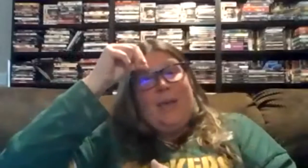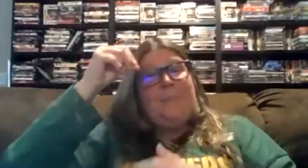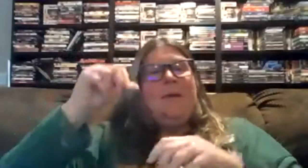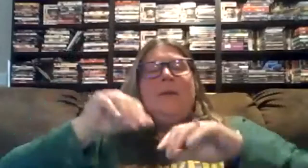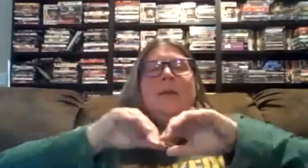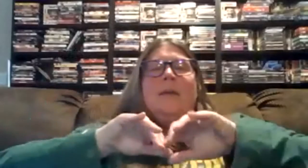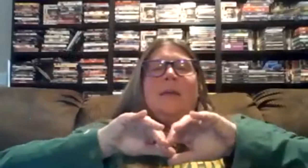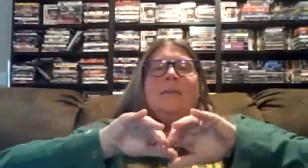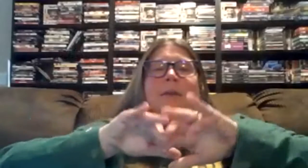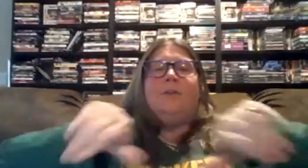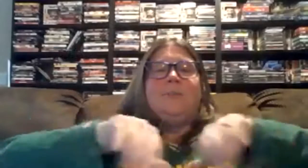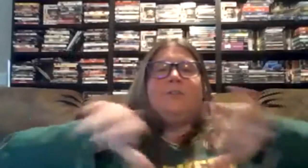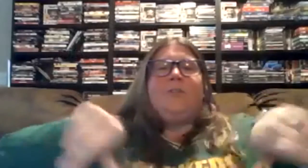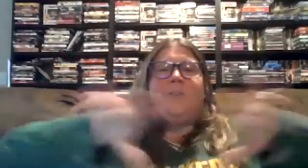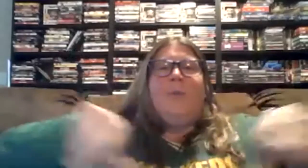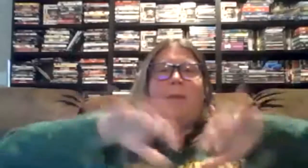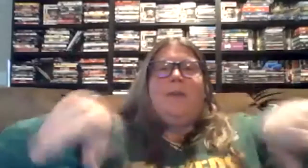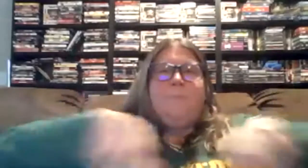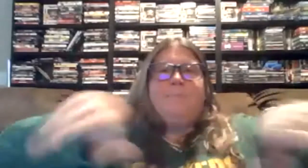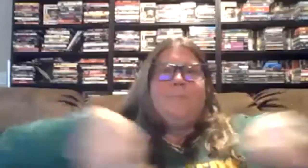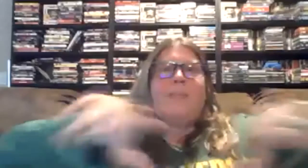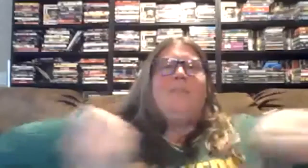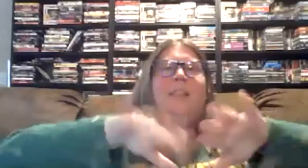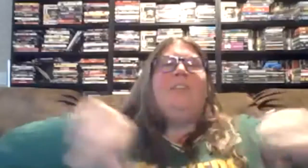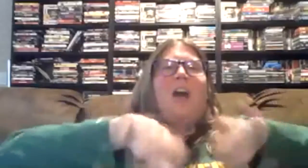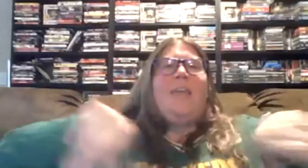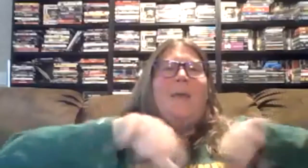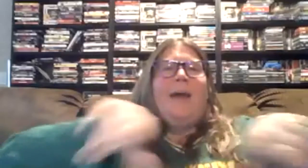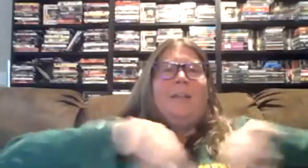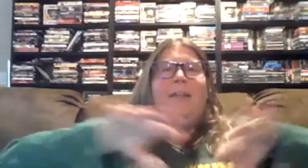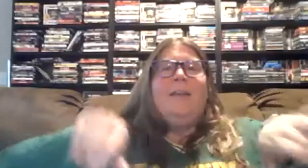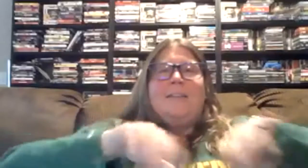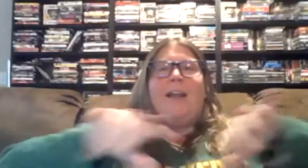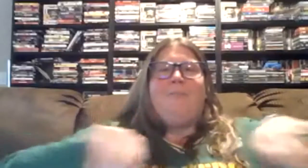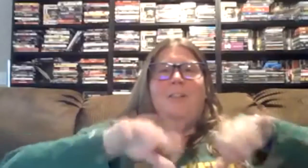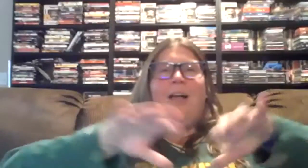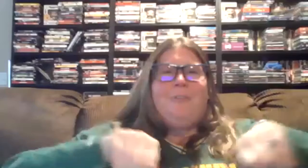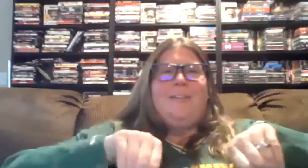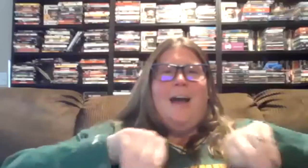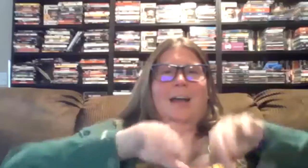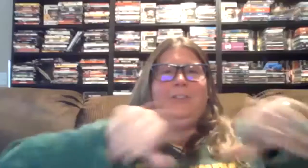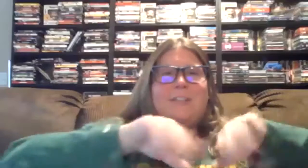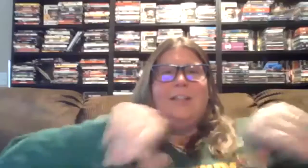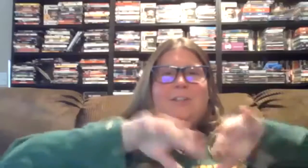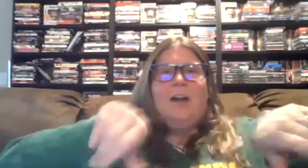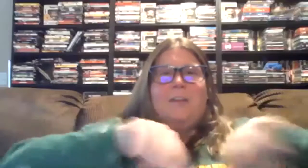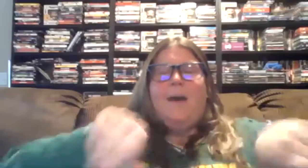Swim is just you're swimming. Think of a little doggy paddle, not a full out freestyle, just a little doggy paddle